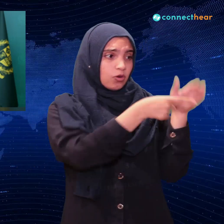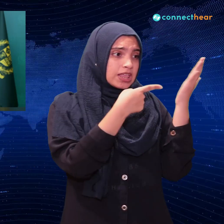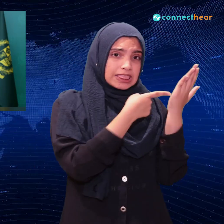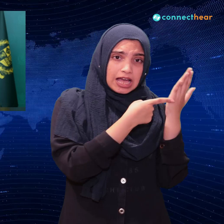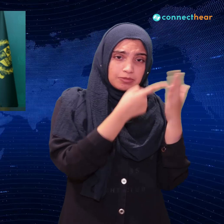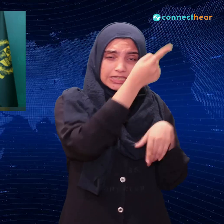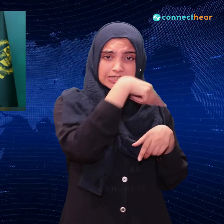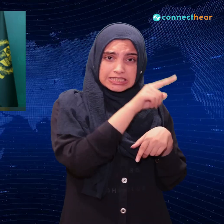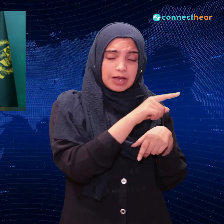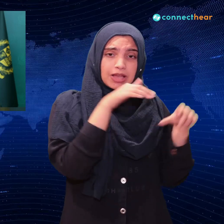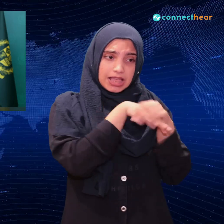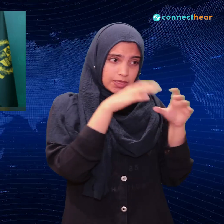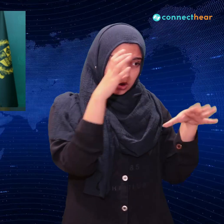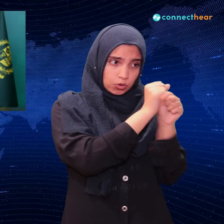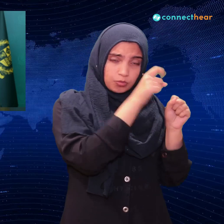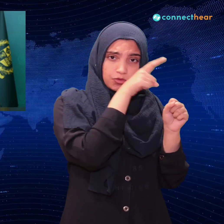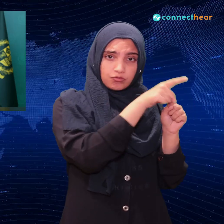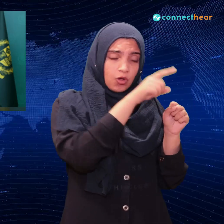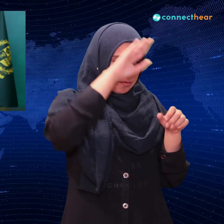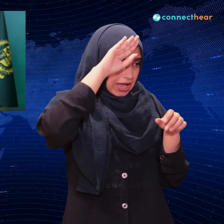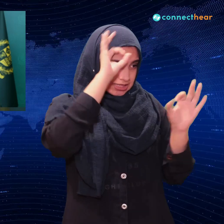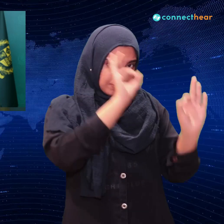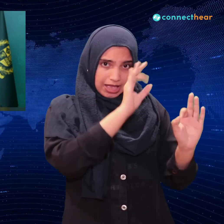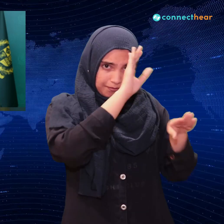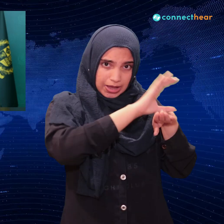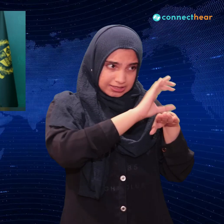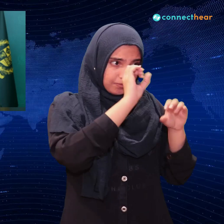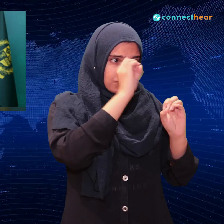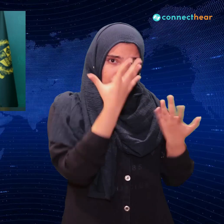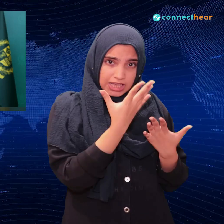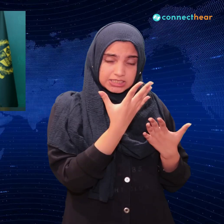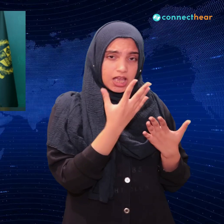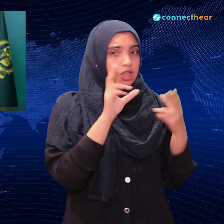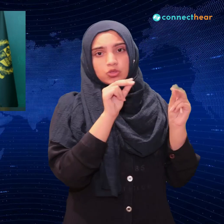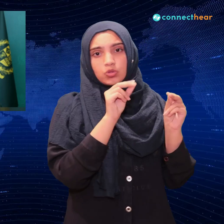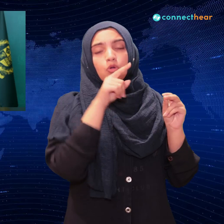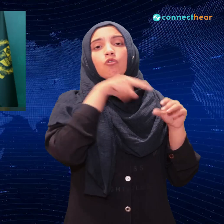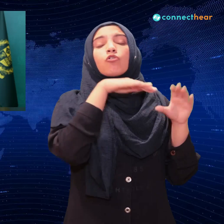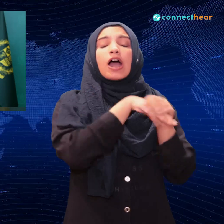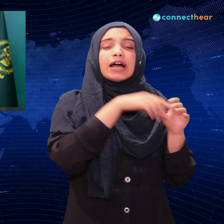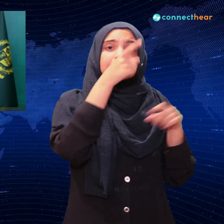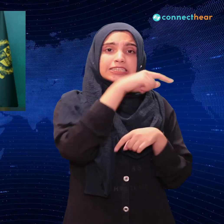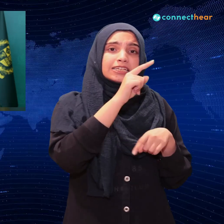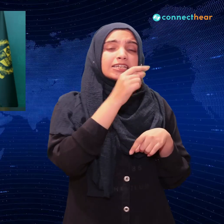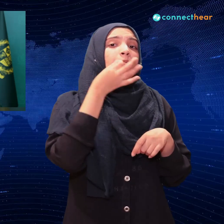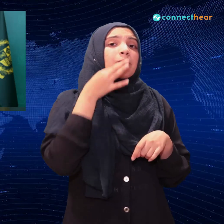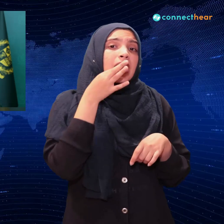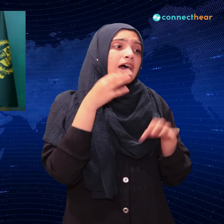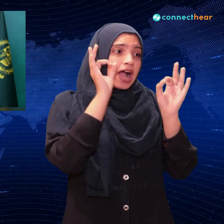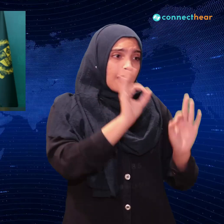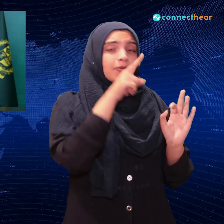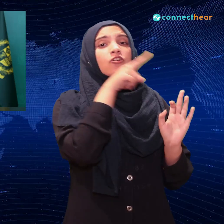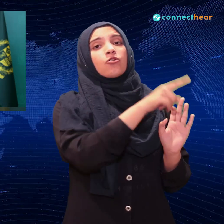not because of their religious ideology, but because of Pashtun nationalism, which is very strong.